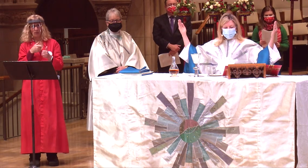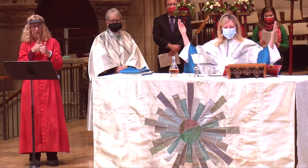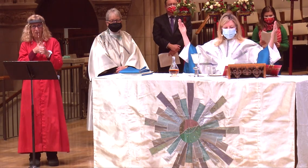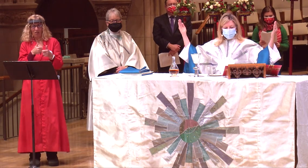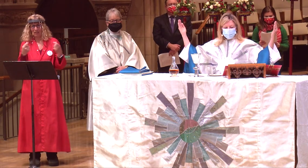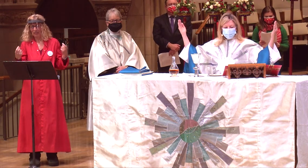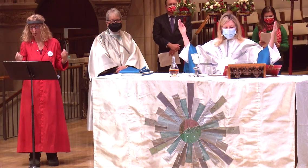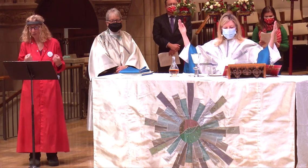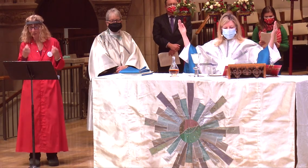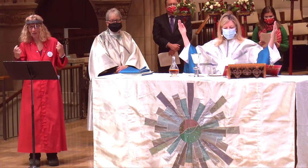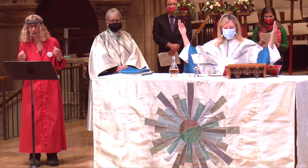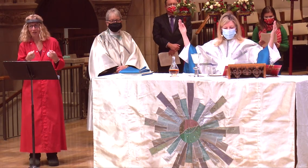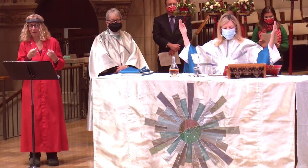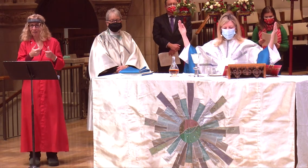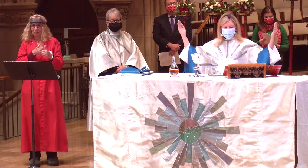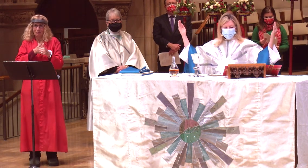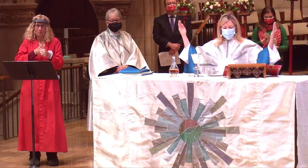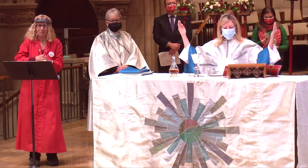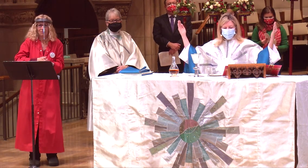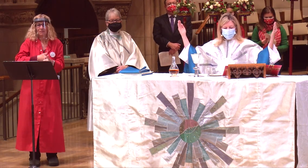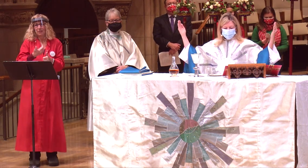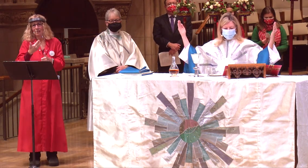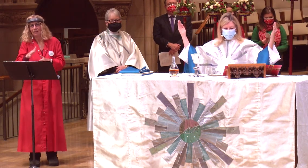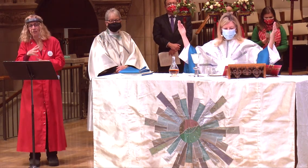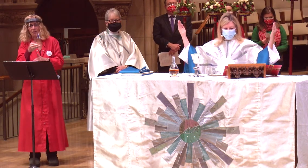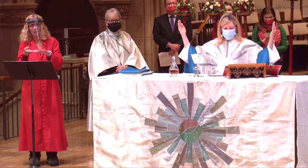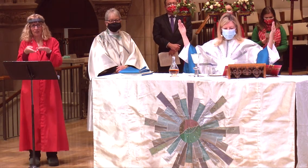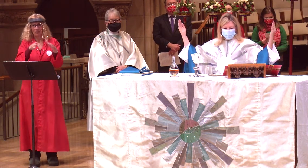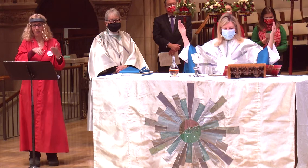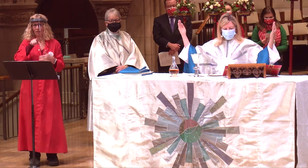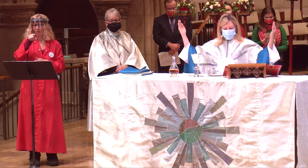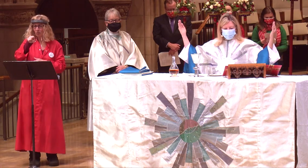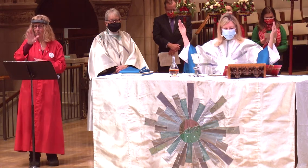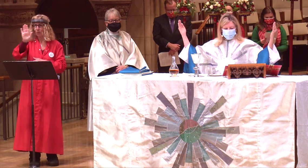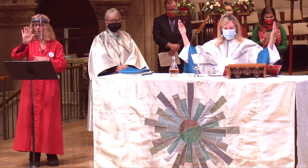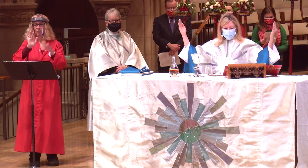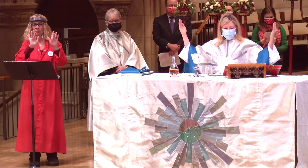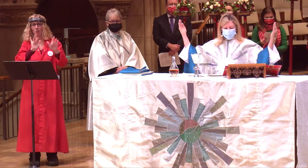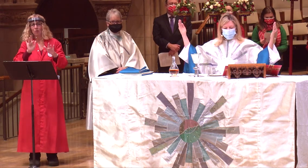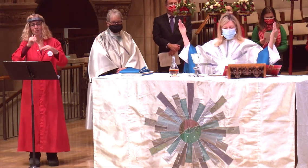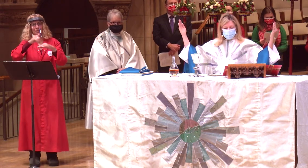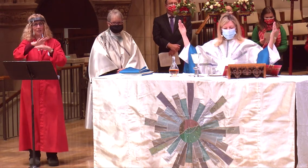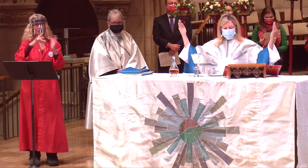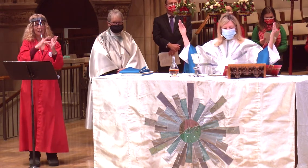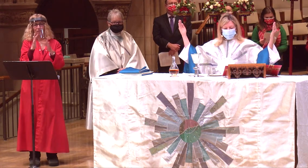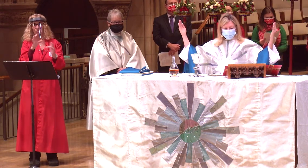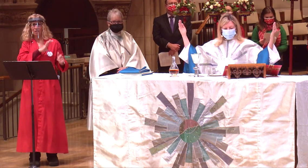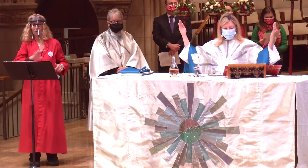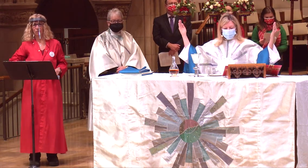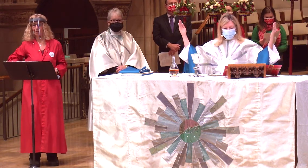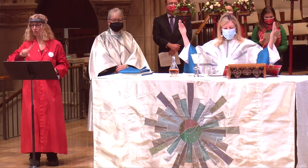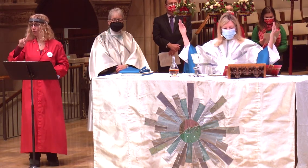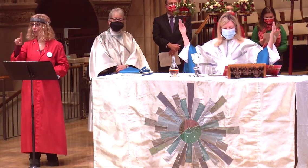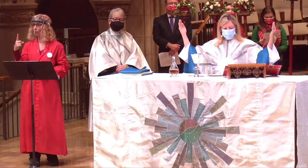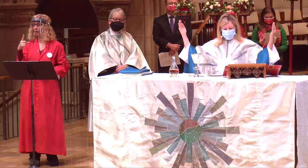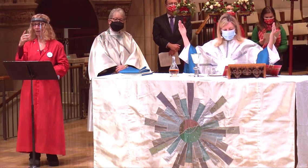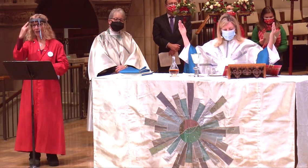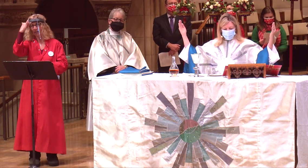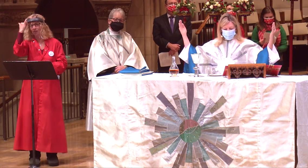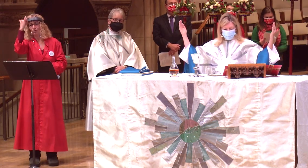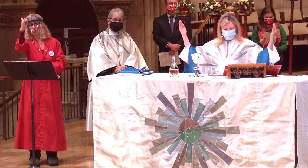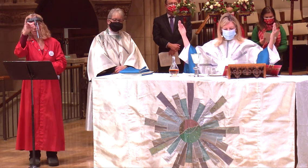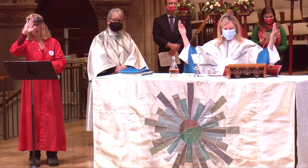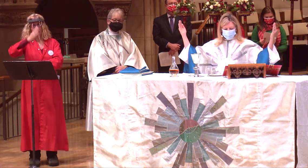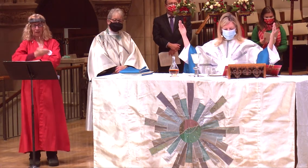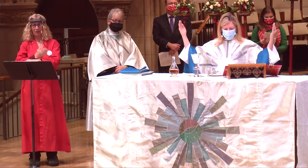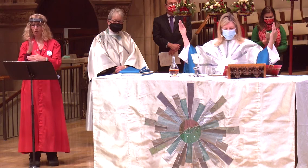become subject to evil and death, you, in your mercy, sent Jesus Christ, your only and eternal Son, to share